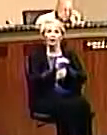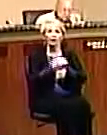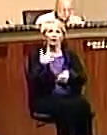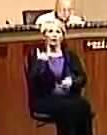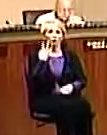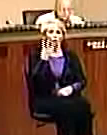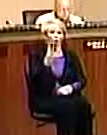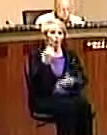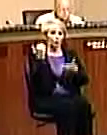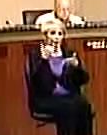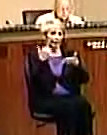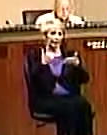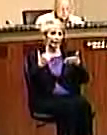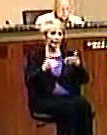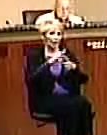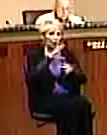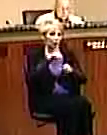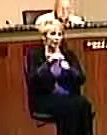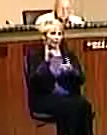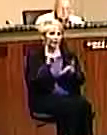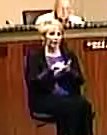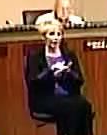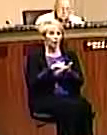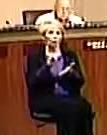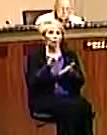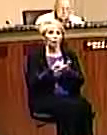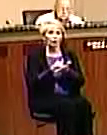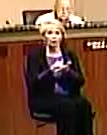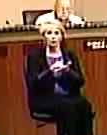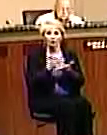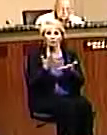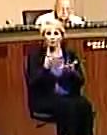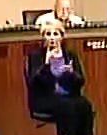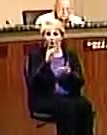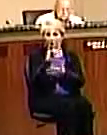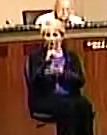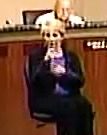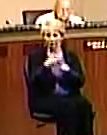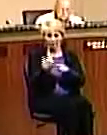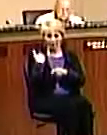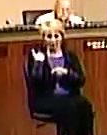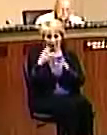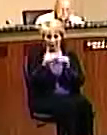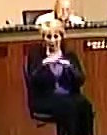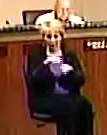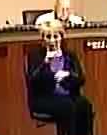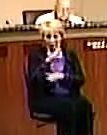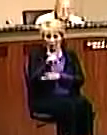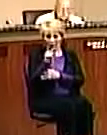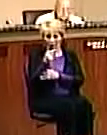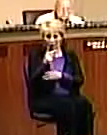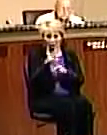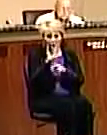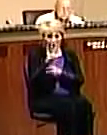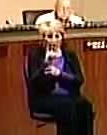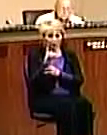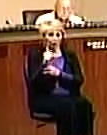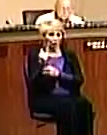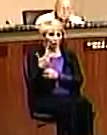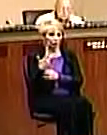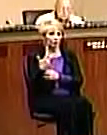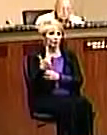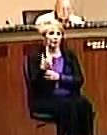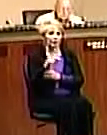four individual items included on it. Those are minutes from the meeting held on April the 1st,